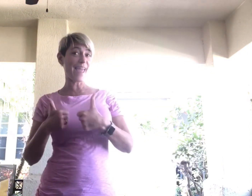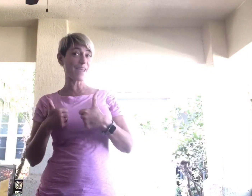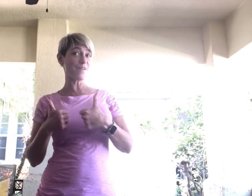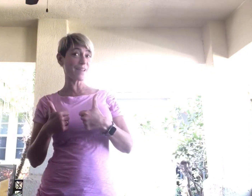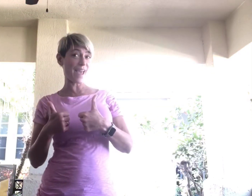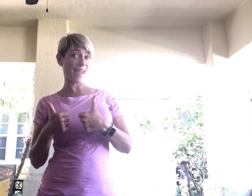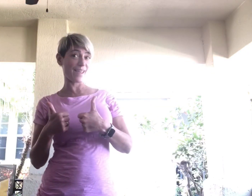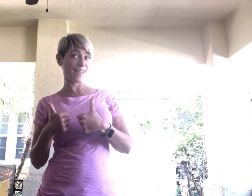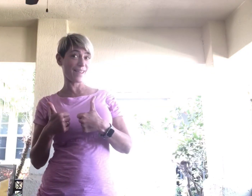A-OK.